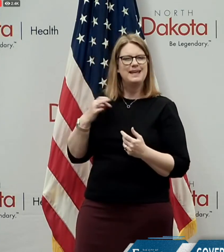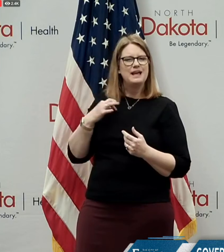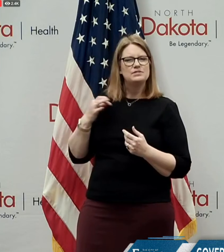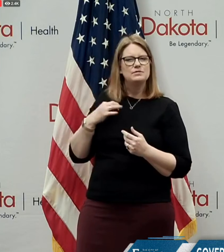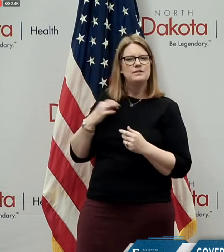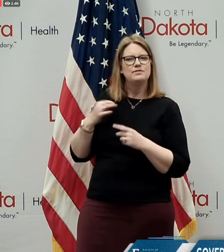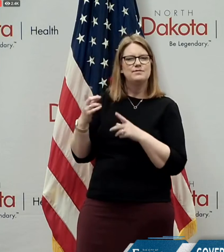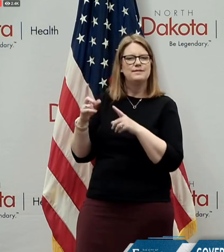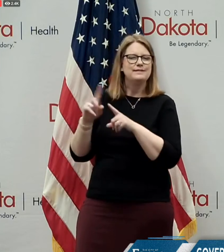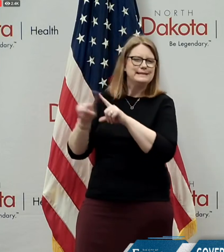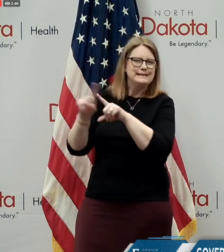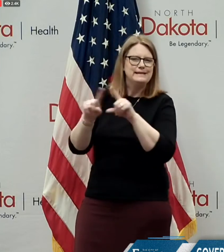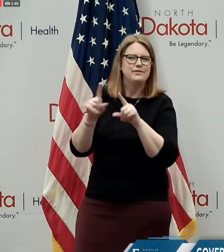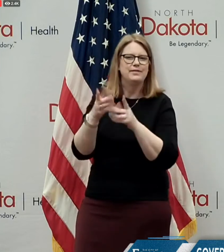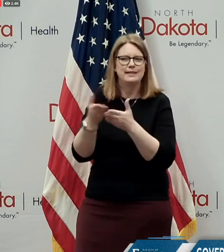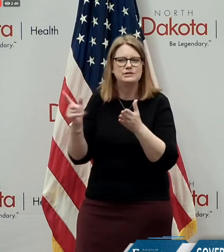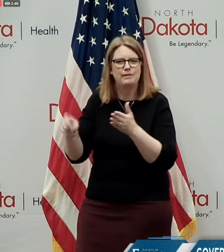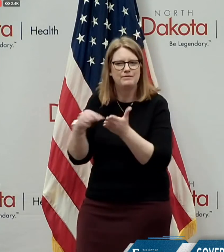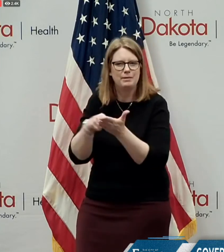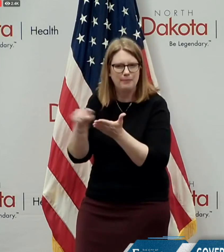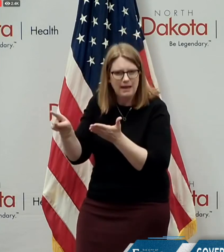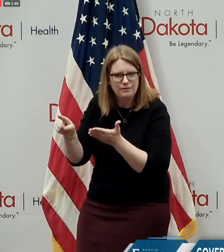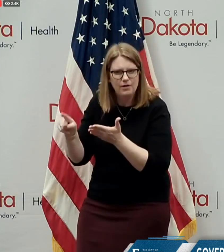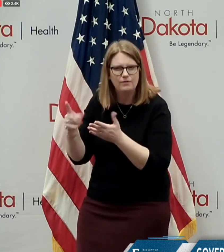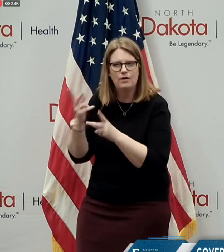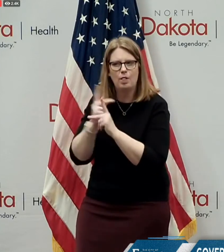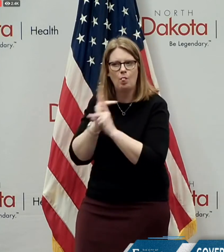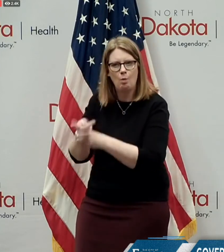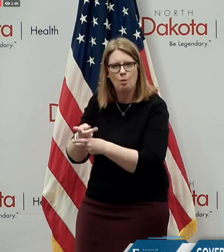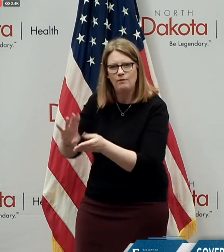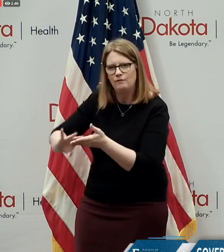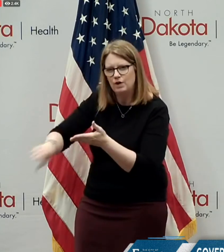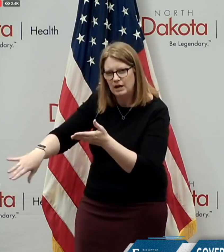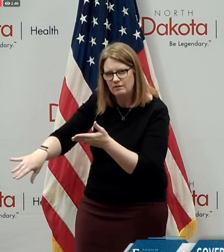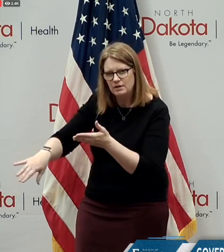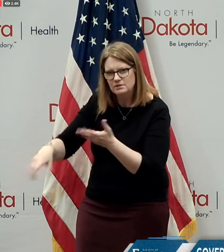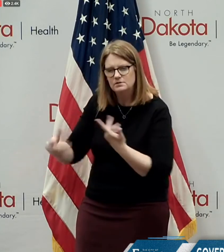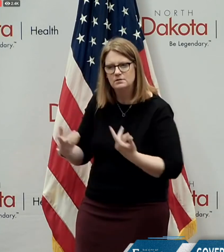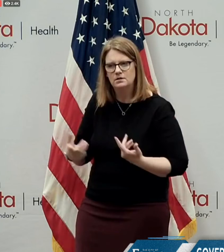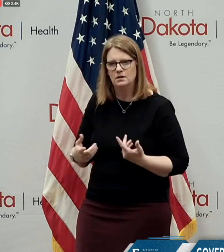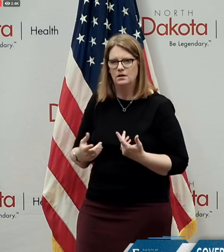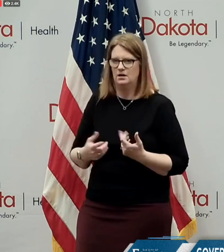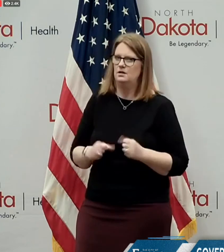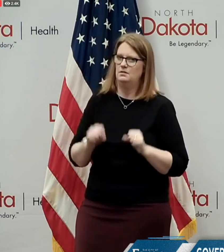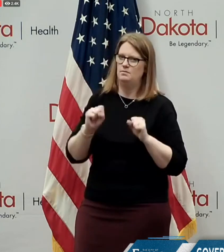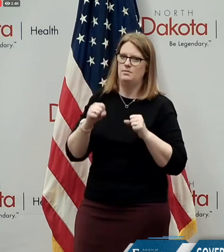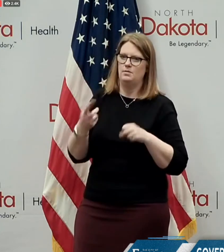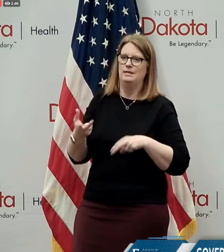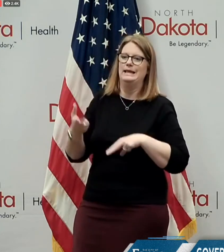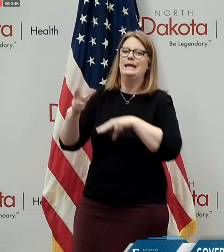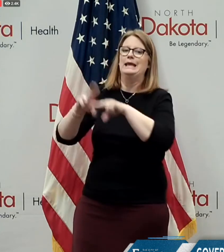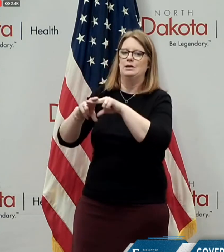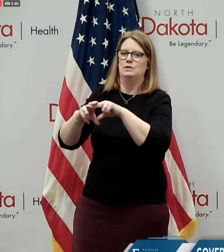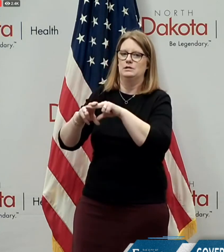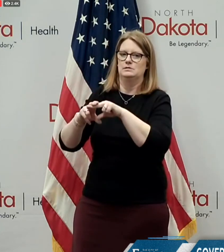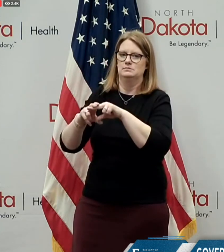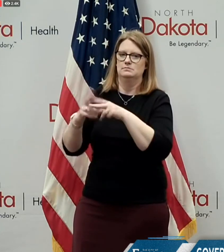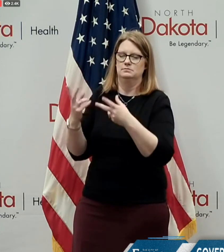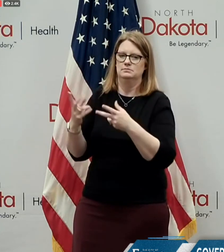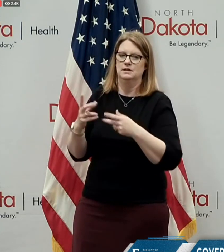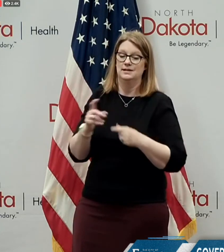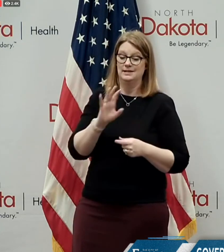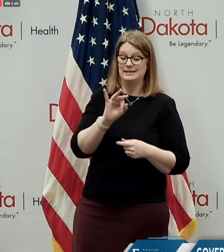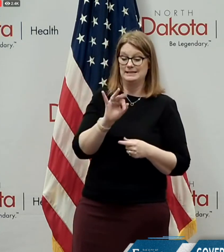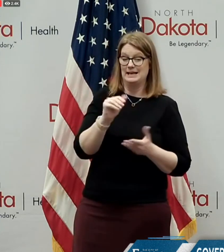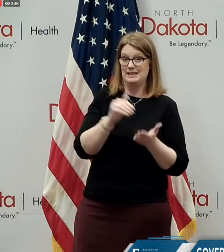expenses for loan forgiveness, and would have the positive effect of likely increasing the amount of these 19,000 North